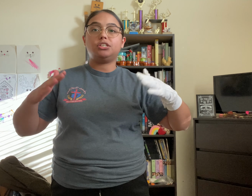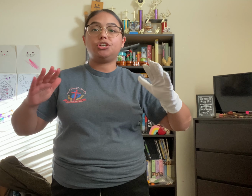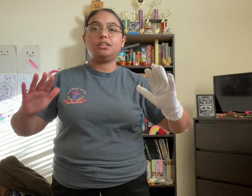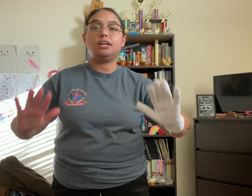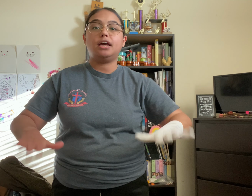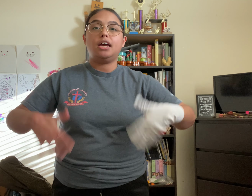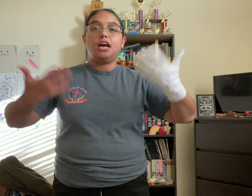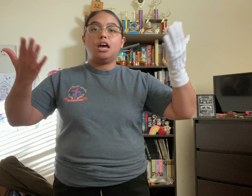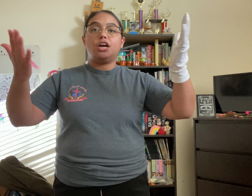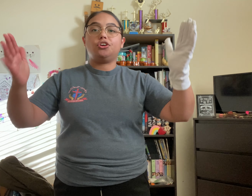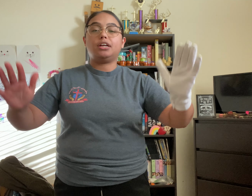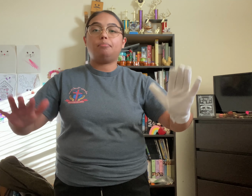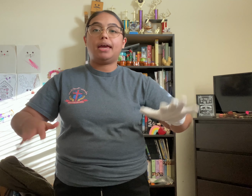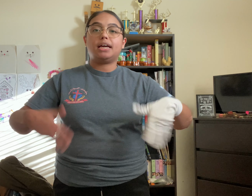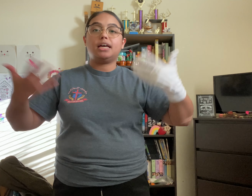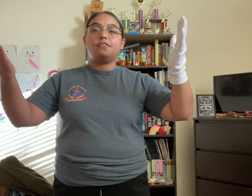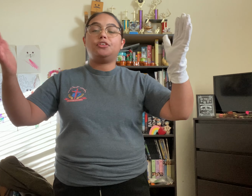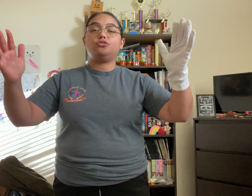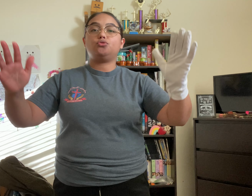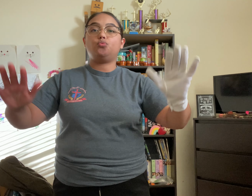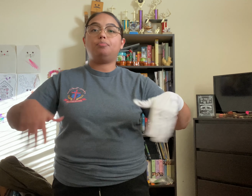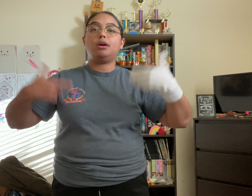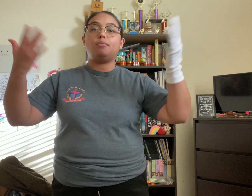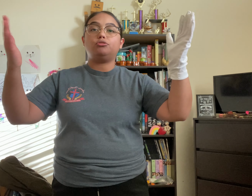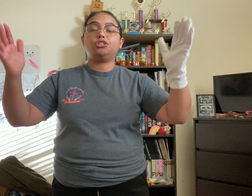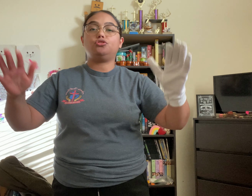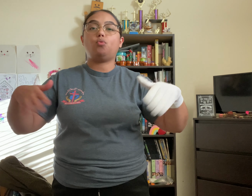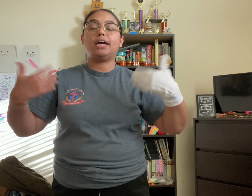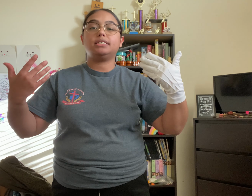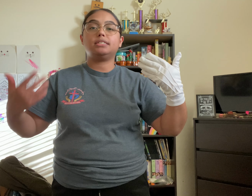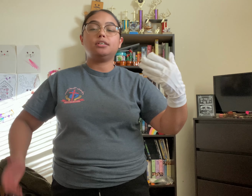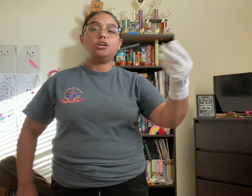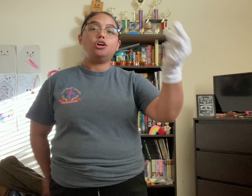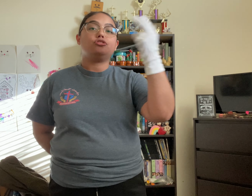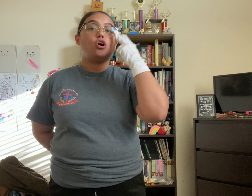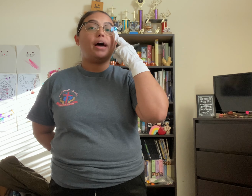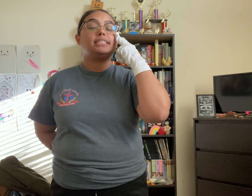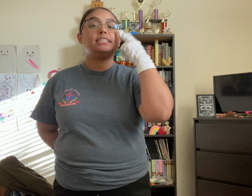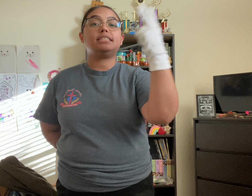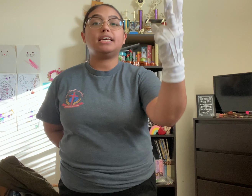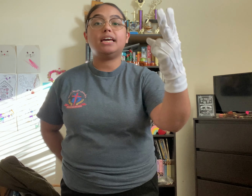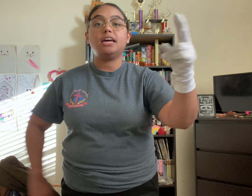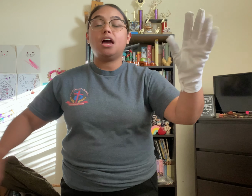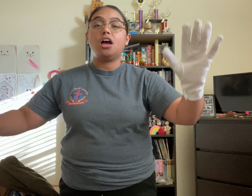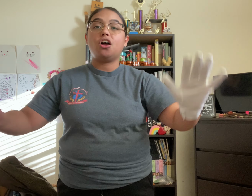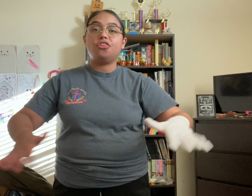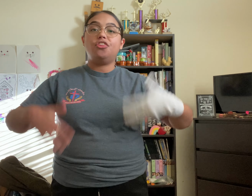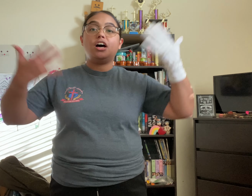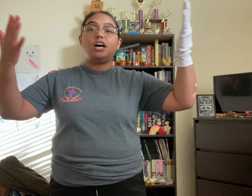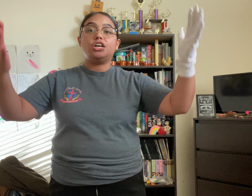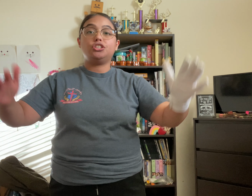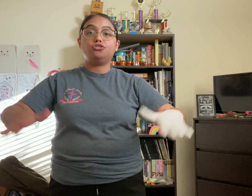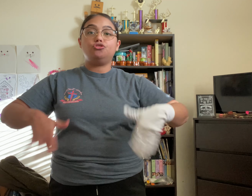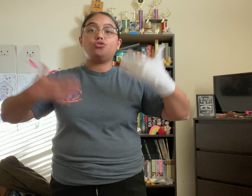position and you're going to make this sweeping motion twice. So I see the